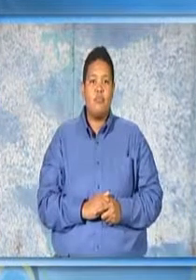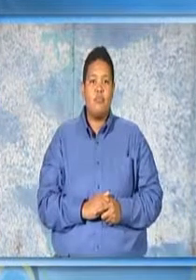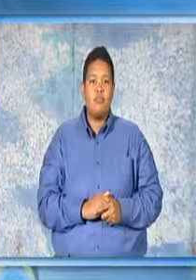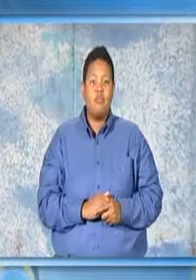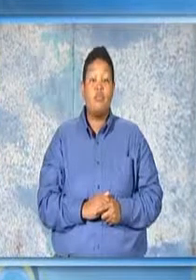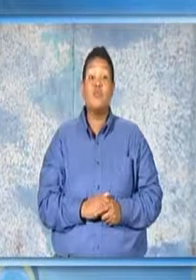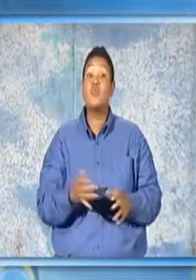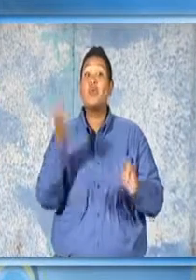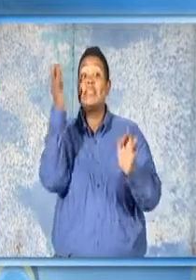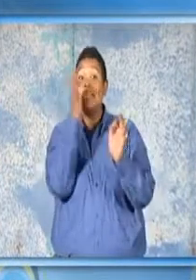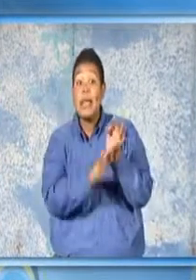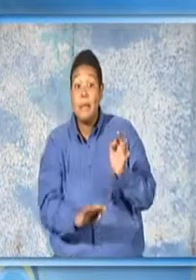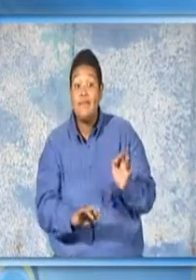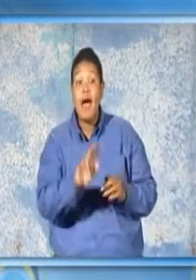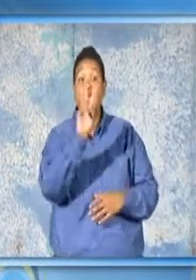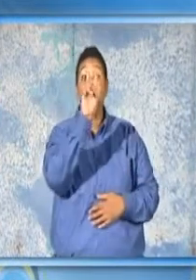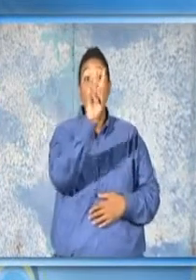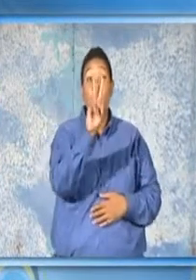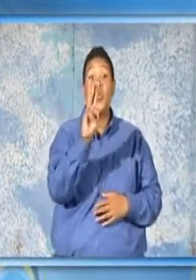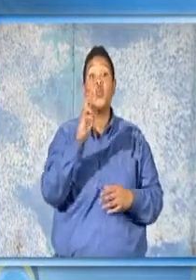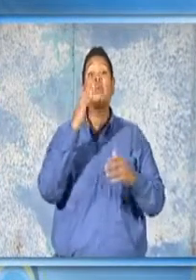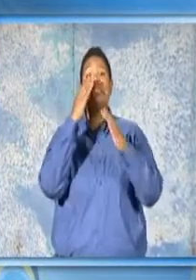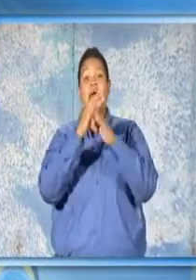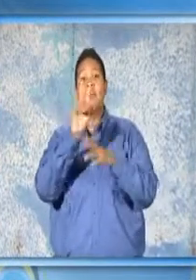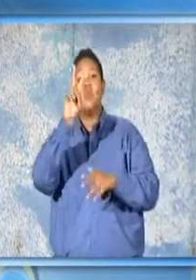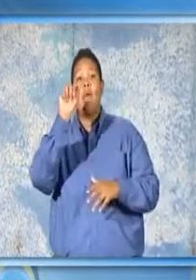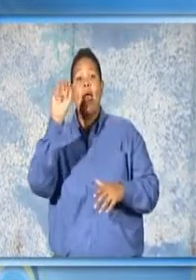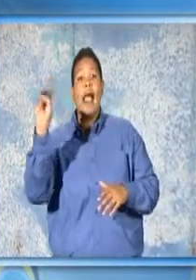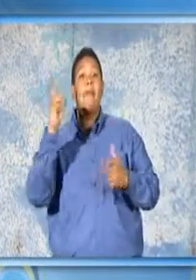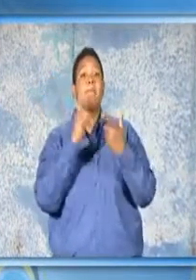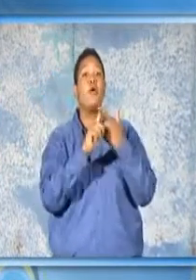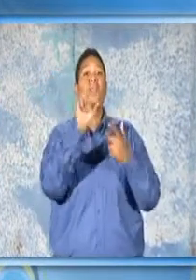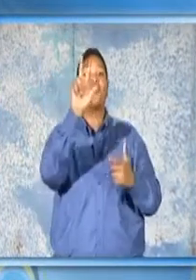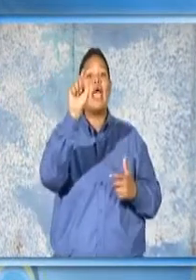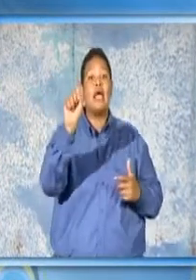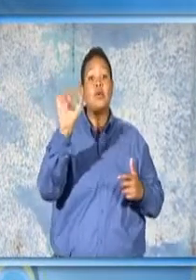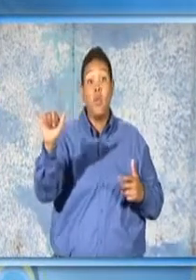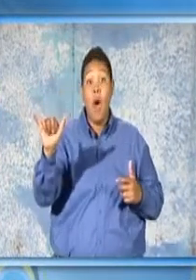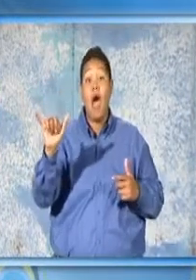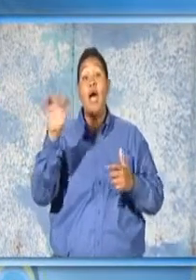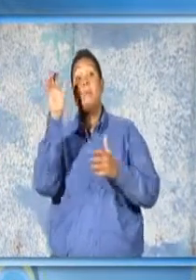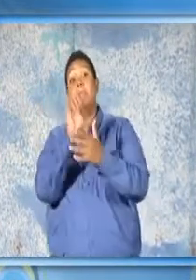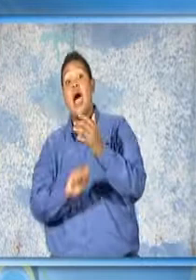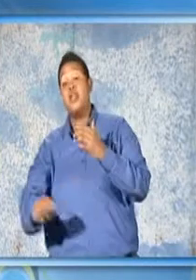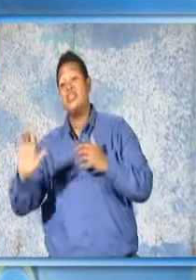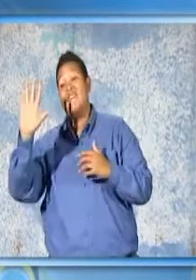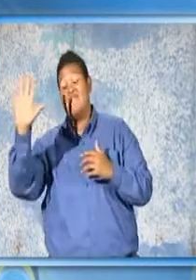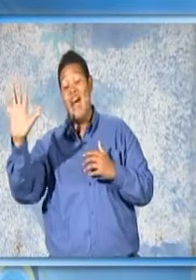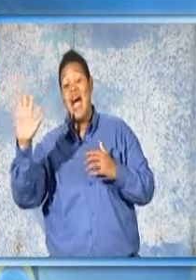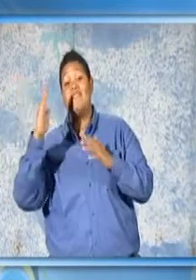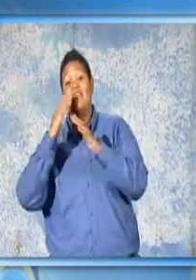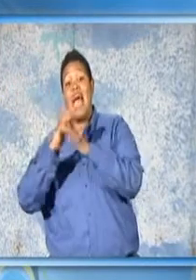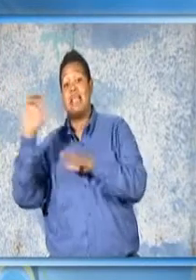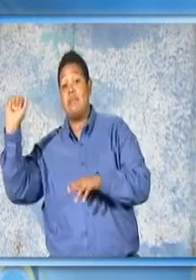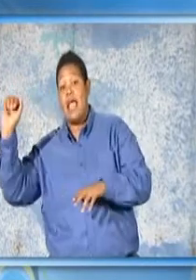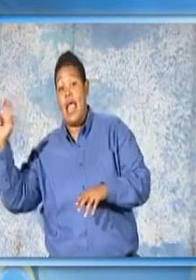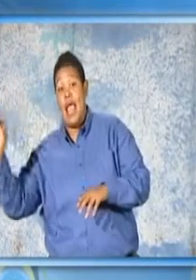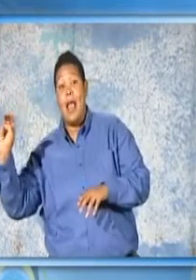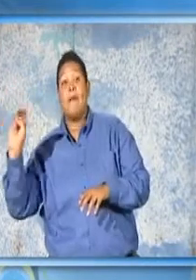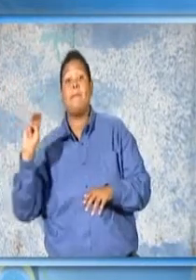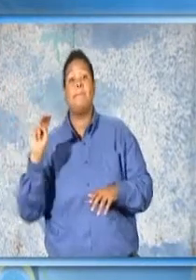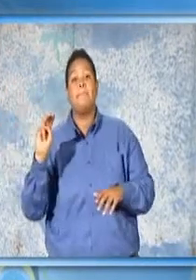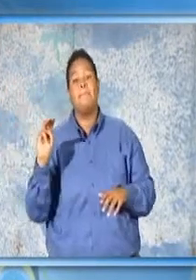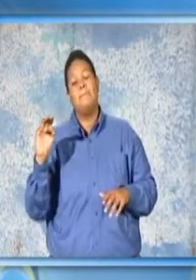To simplify 2 times 2am plus 3xy minus 5 times am minus